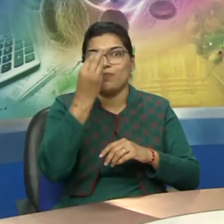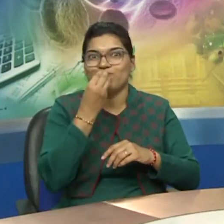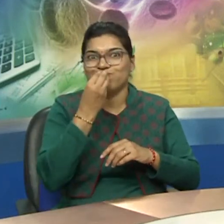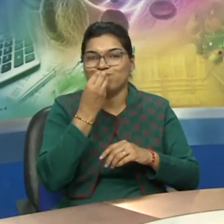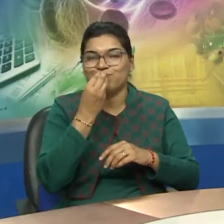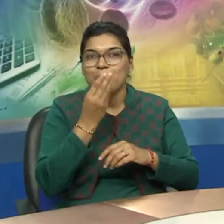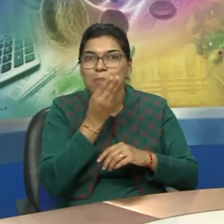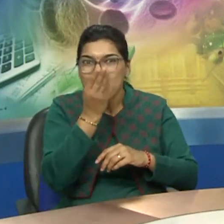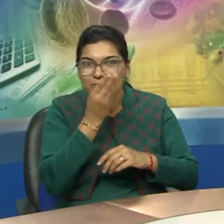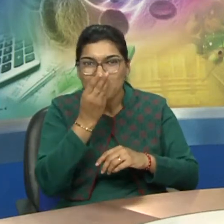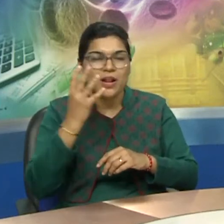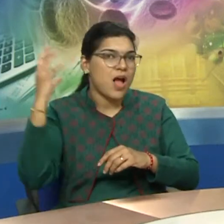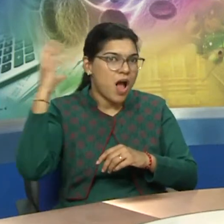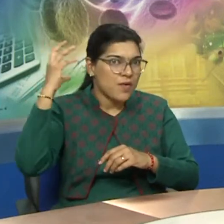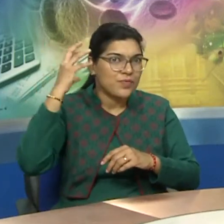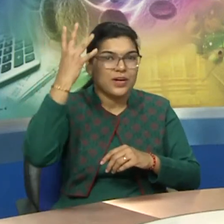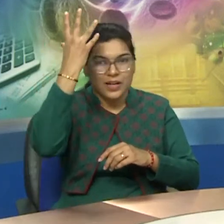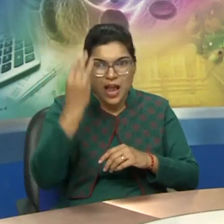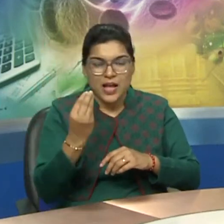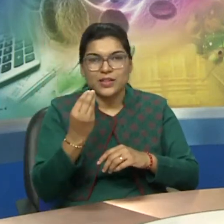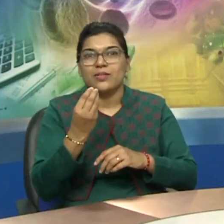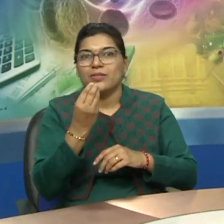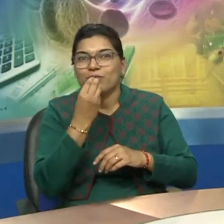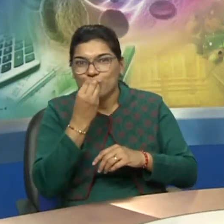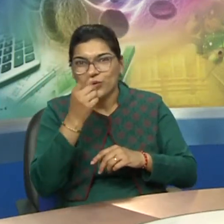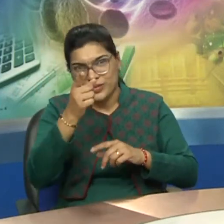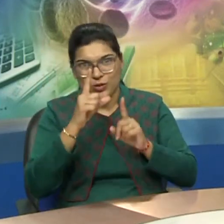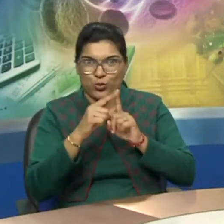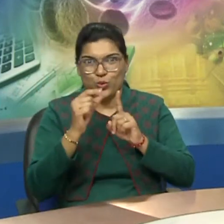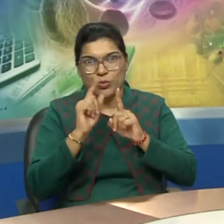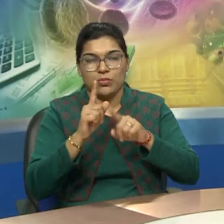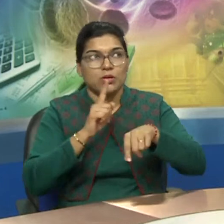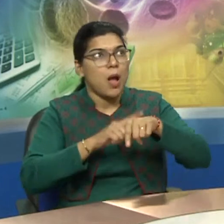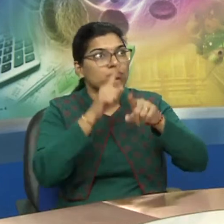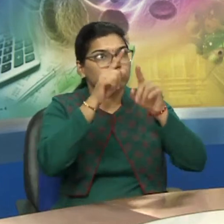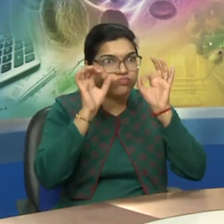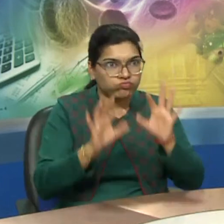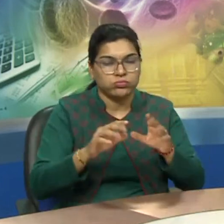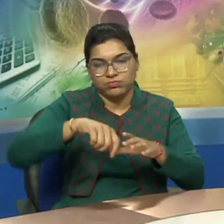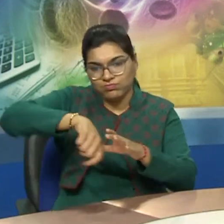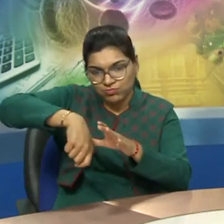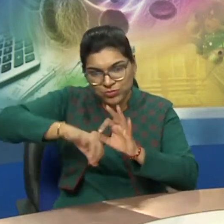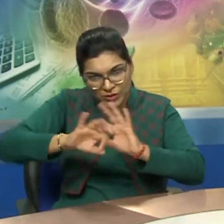times you may have observed that in the morning when you do breakfast